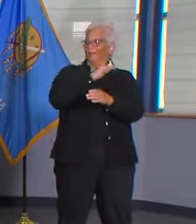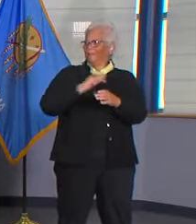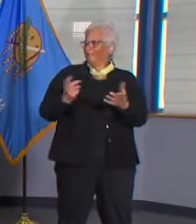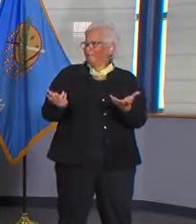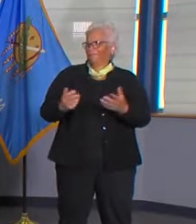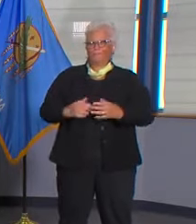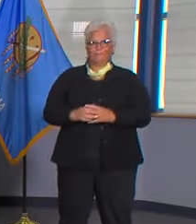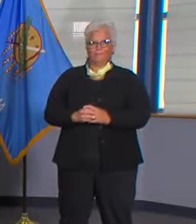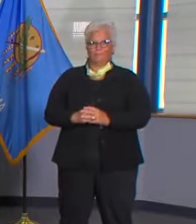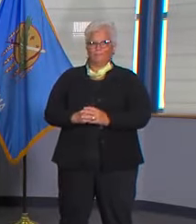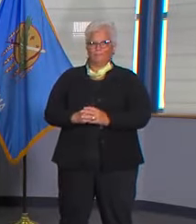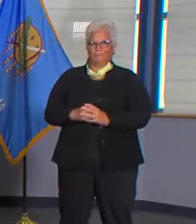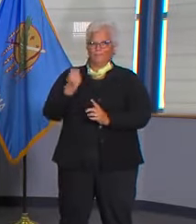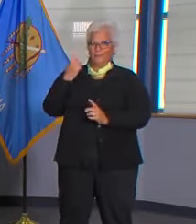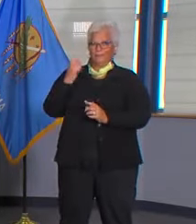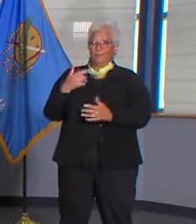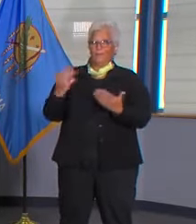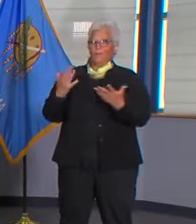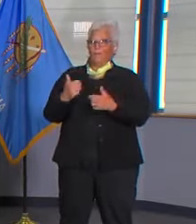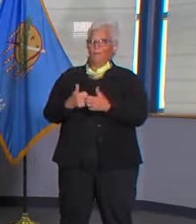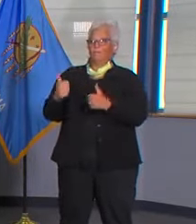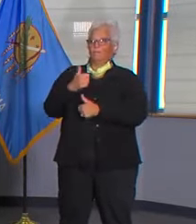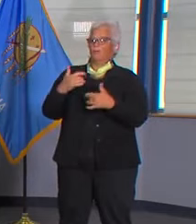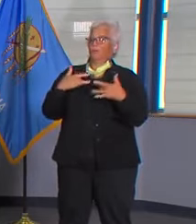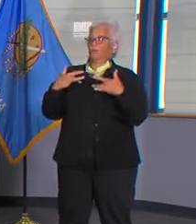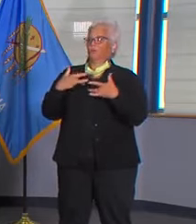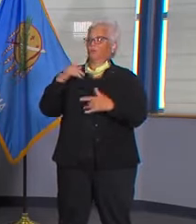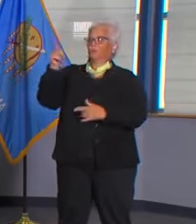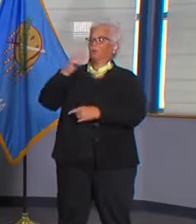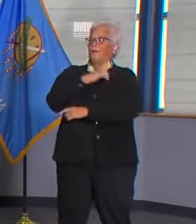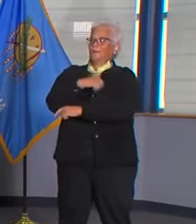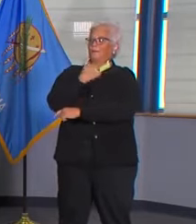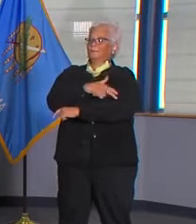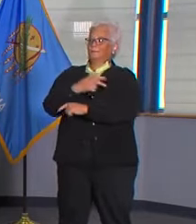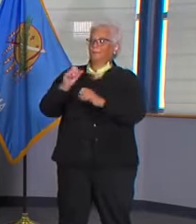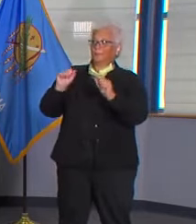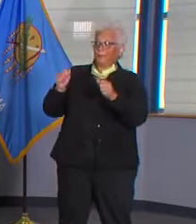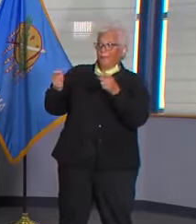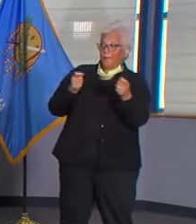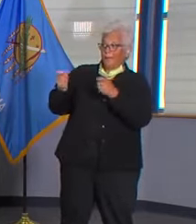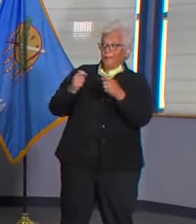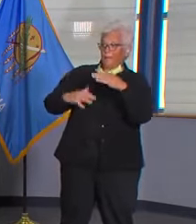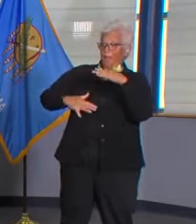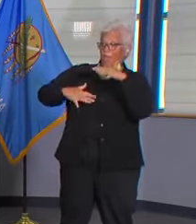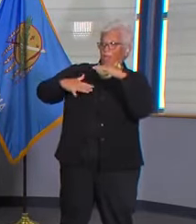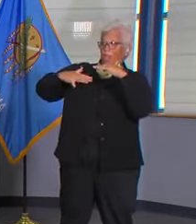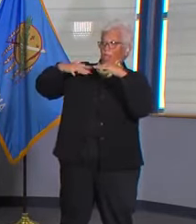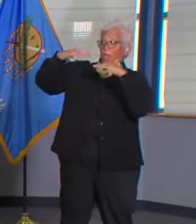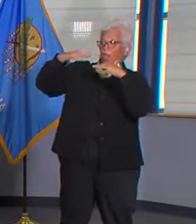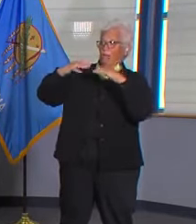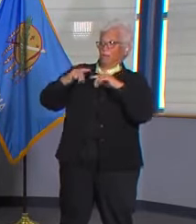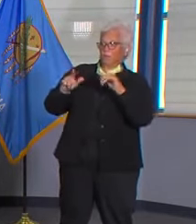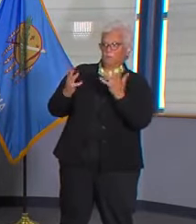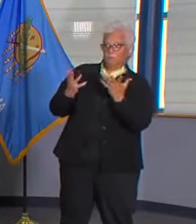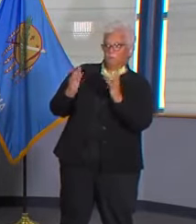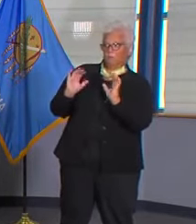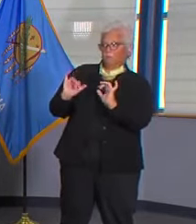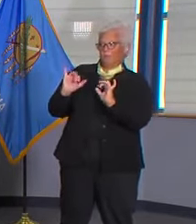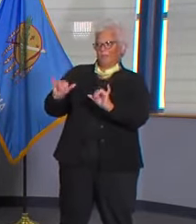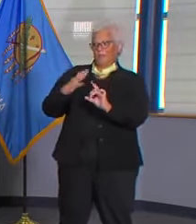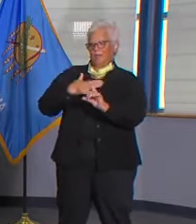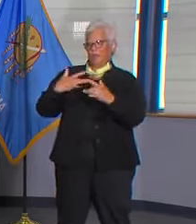to save lives, it shouldn't just be on the citizens of Tulsa to protect that